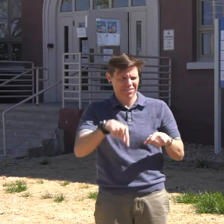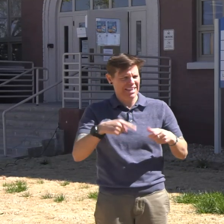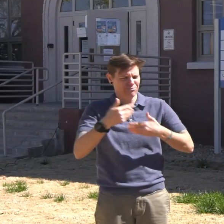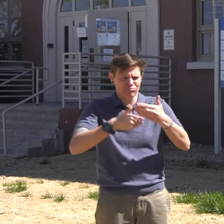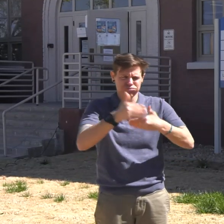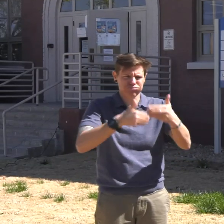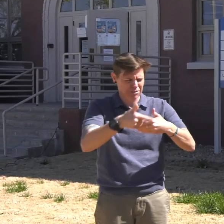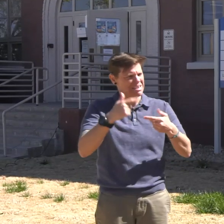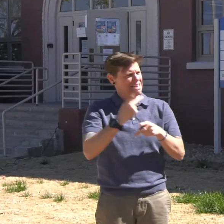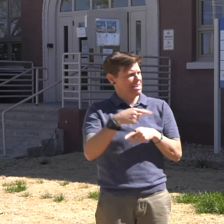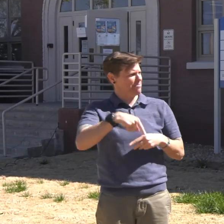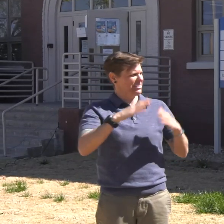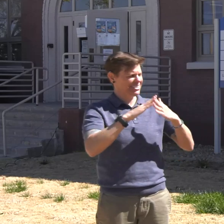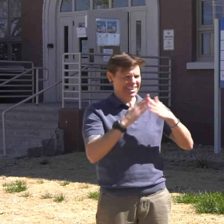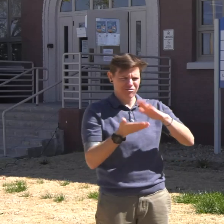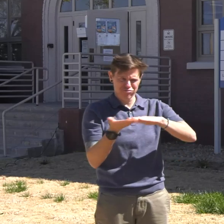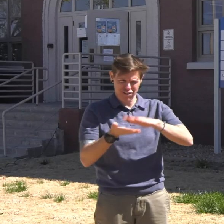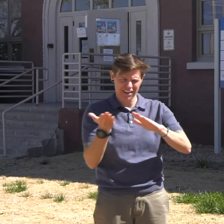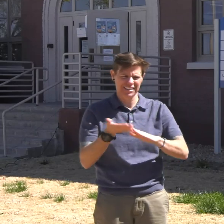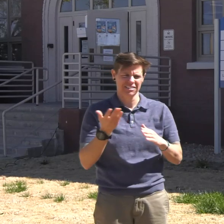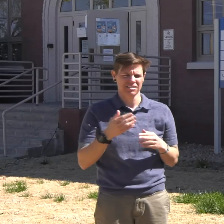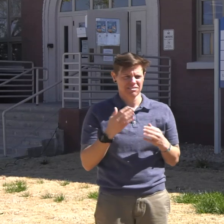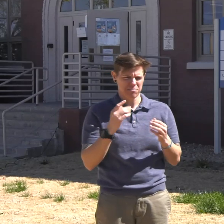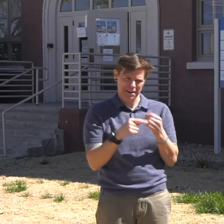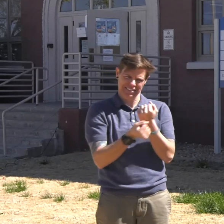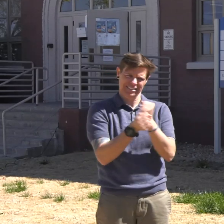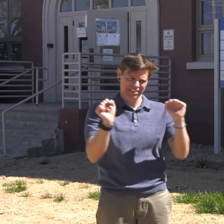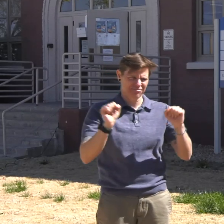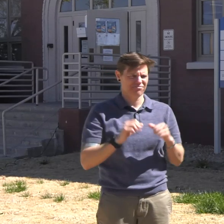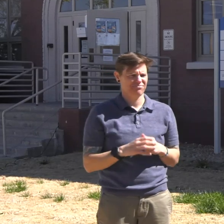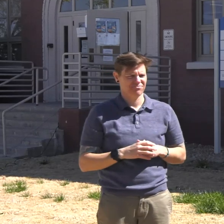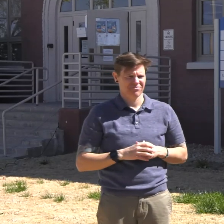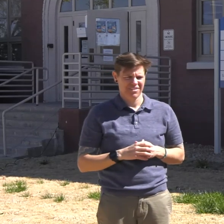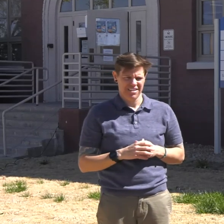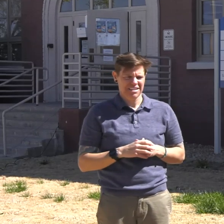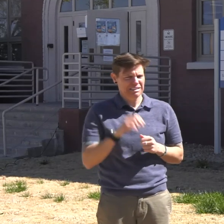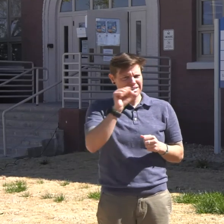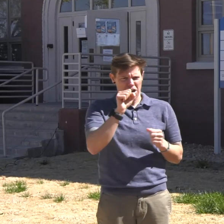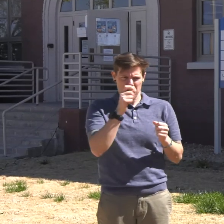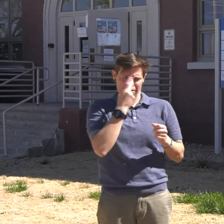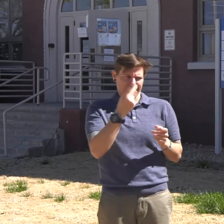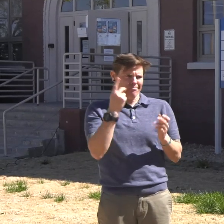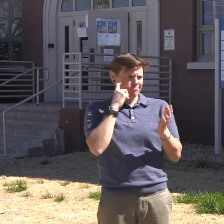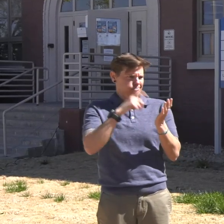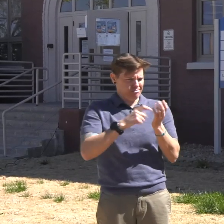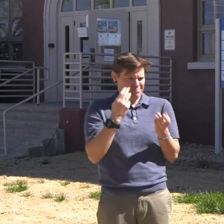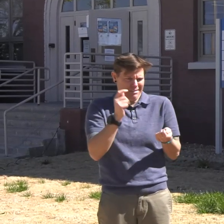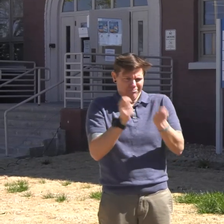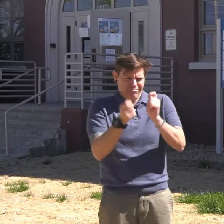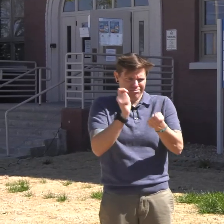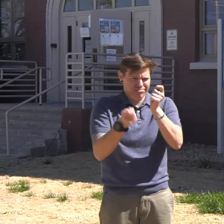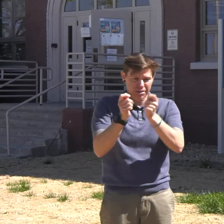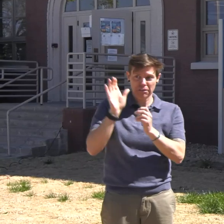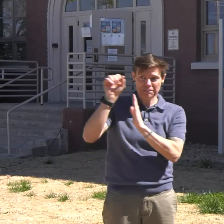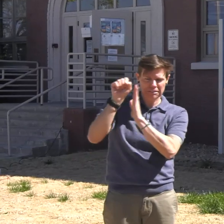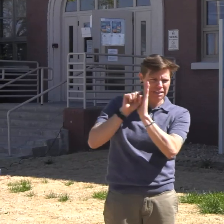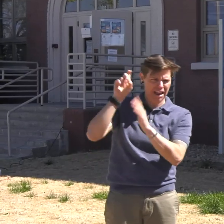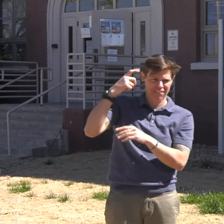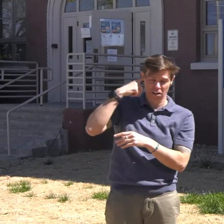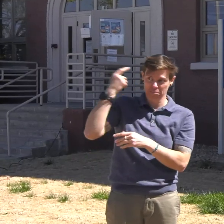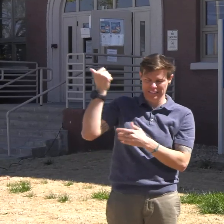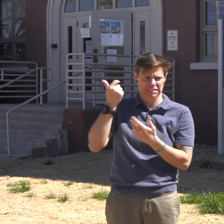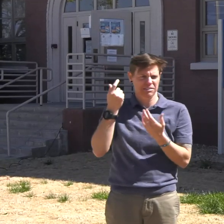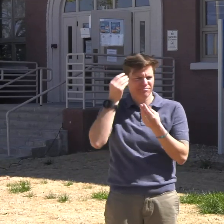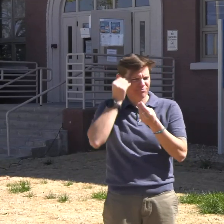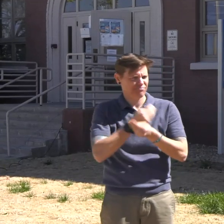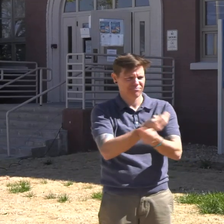running. There's obviously a lot evolving with respect to the state's more recent instructions. So today we're going to go